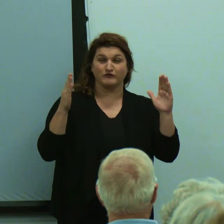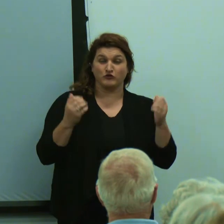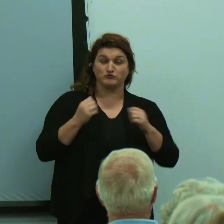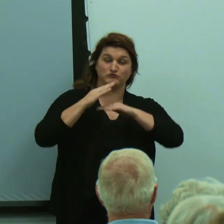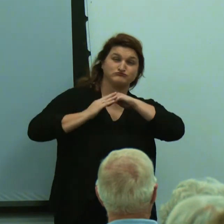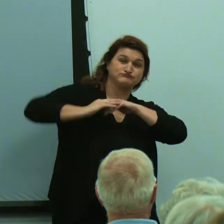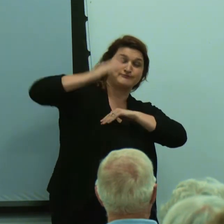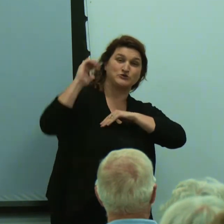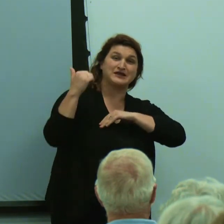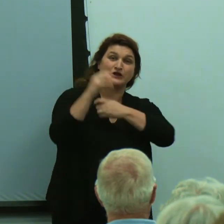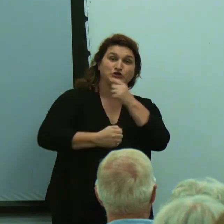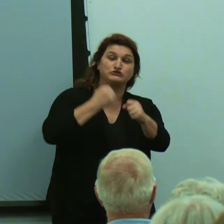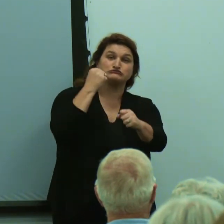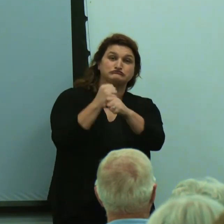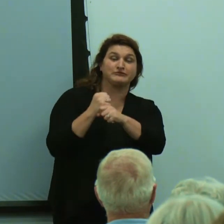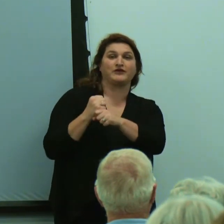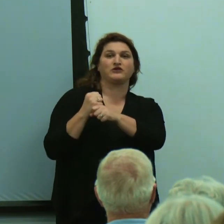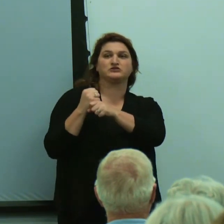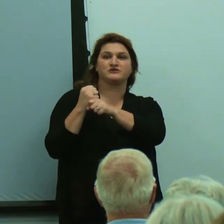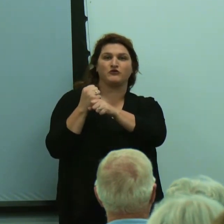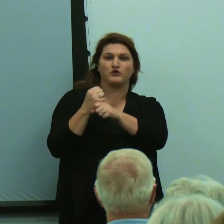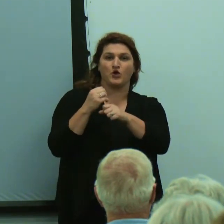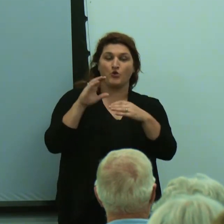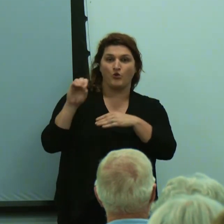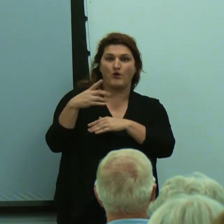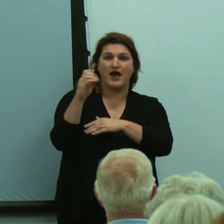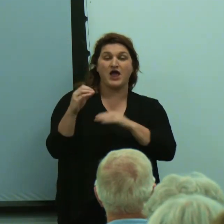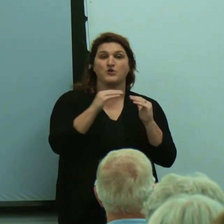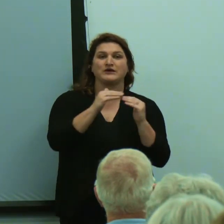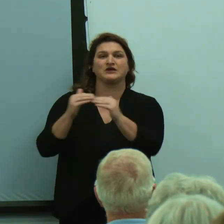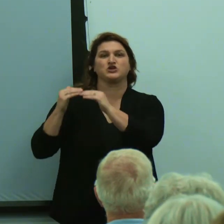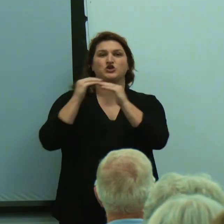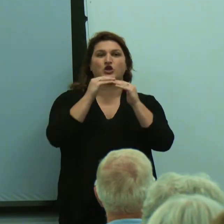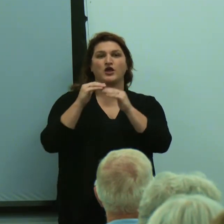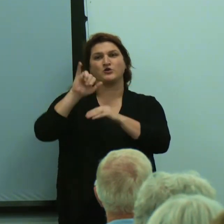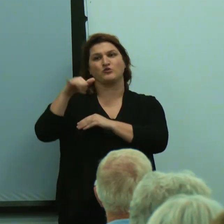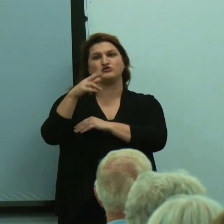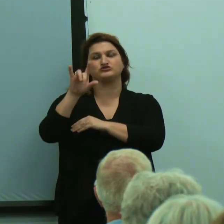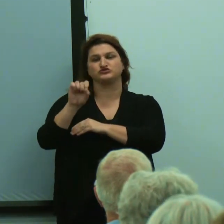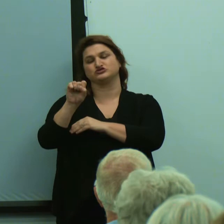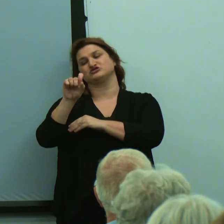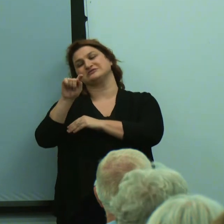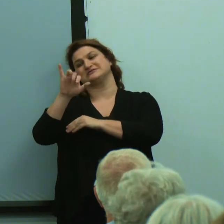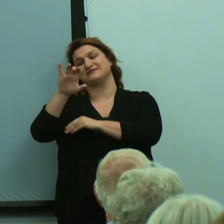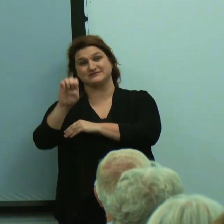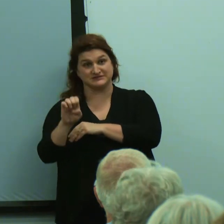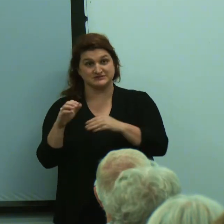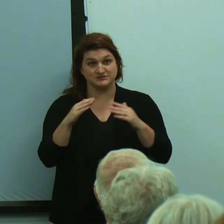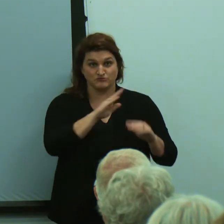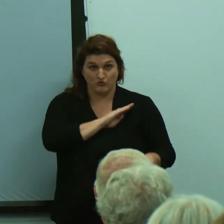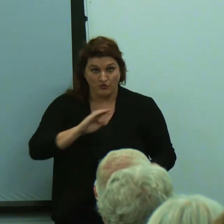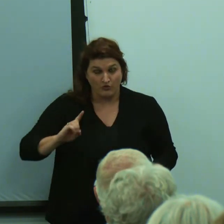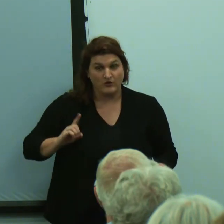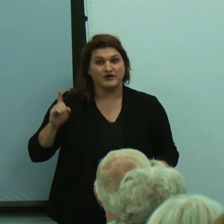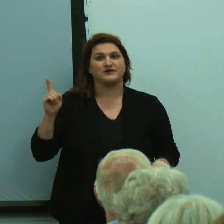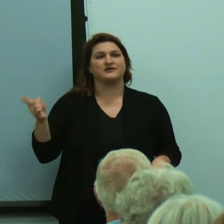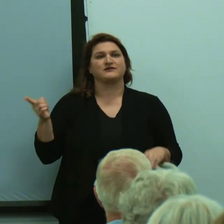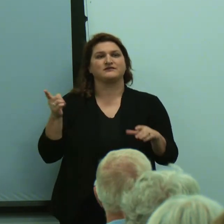the Ohio Equal Justice Foundation Board and serves on the executive committee of the NAACP Dayton